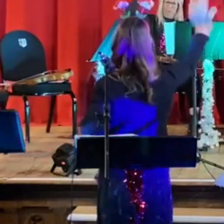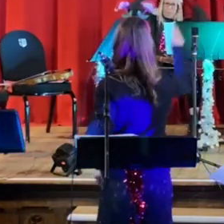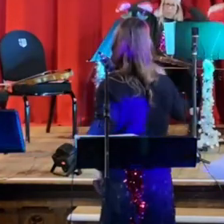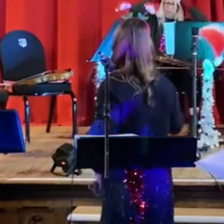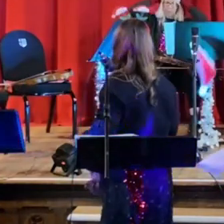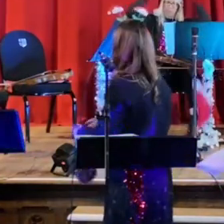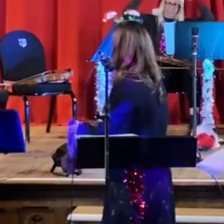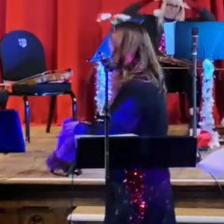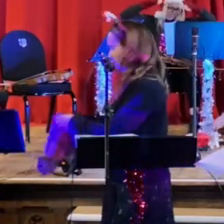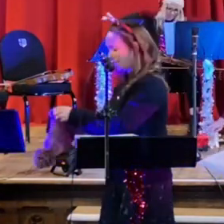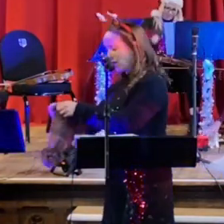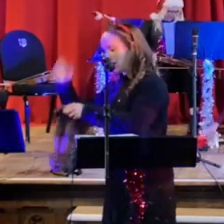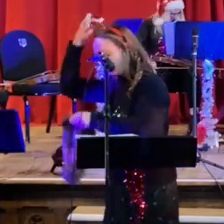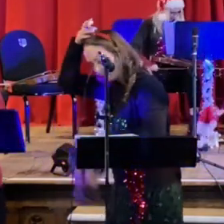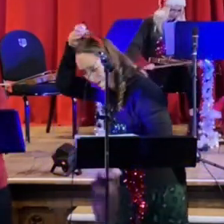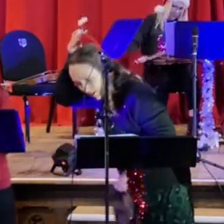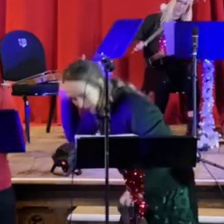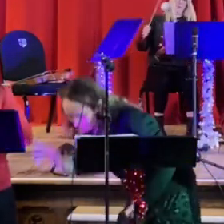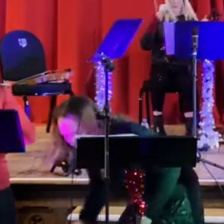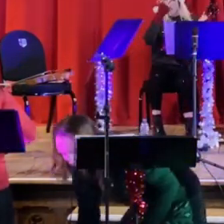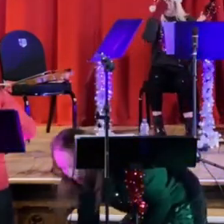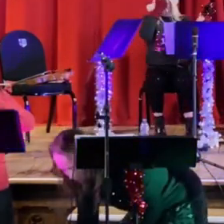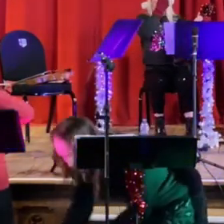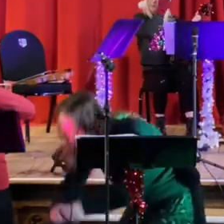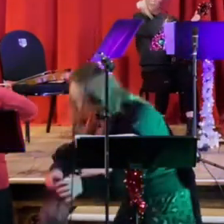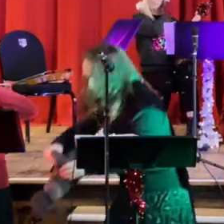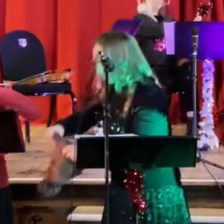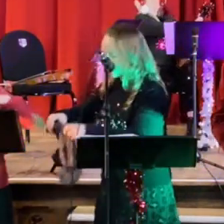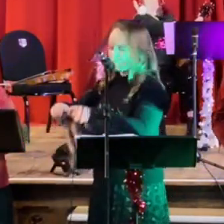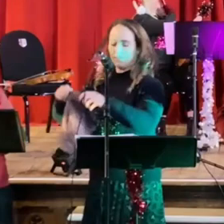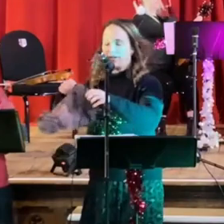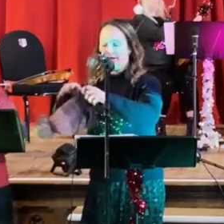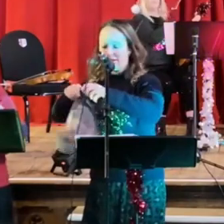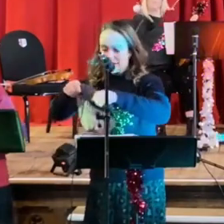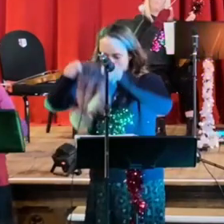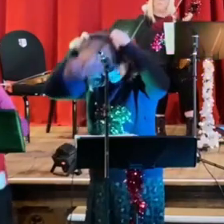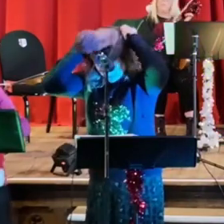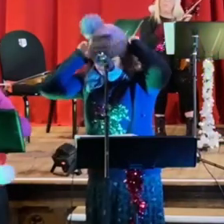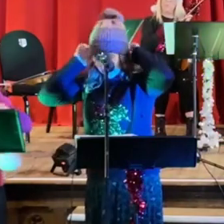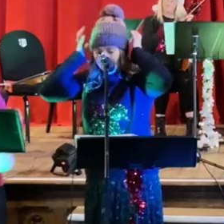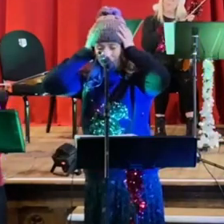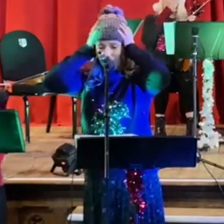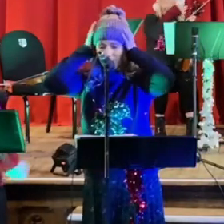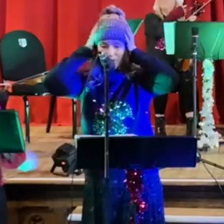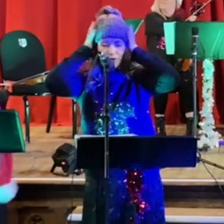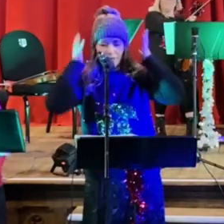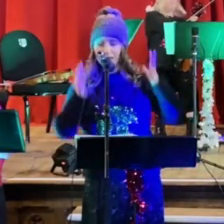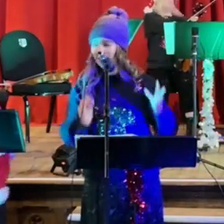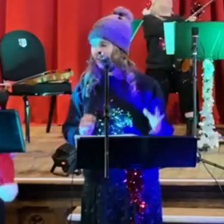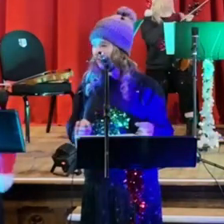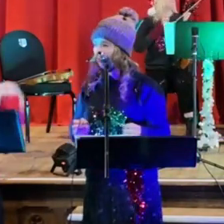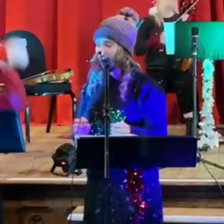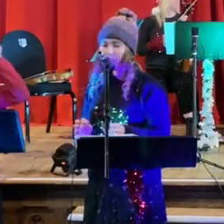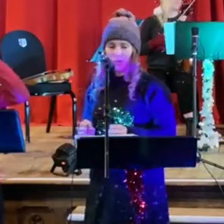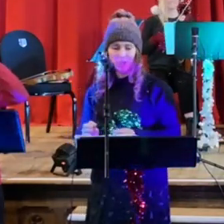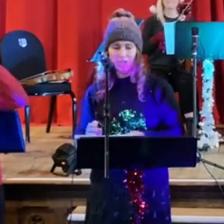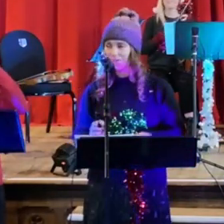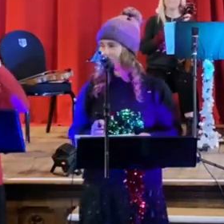Howard. There we go. Christmas hairbands off. There we go. That looks a bit more cheerful